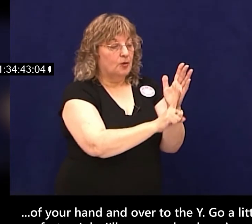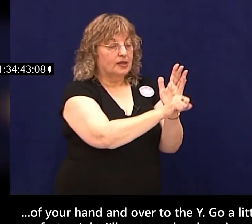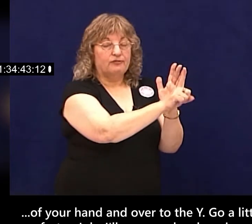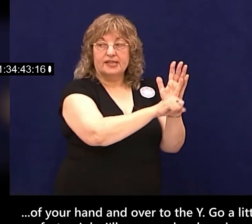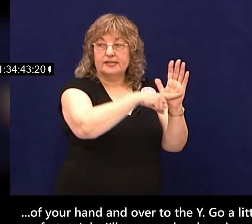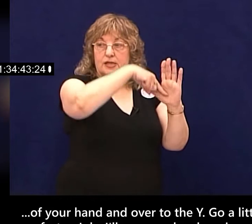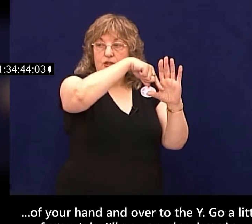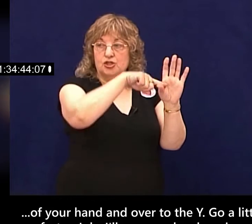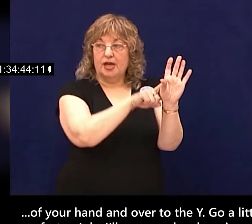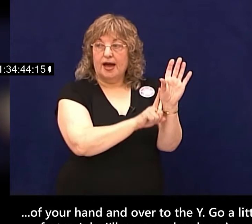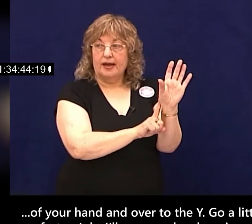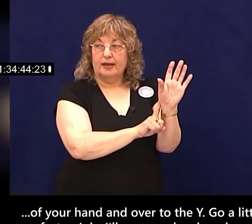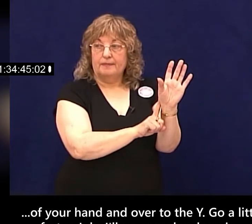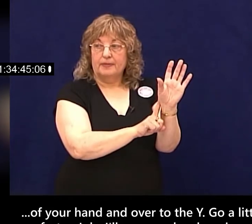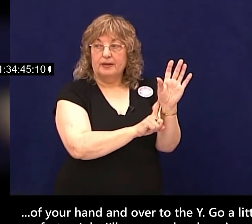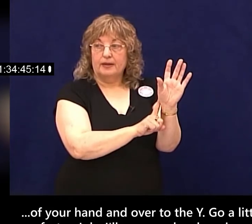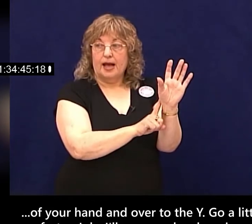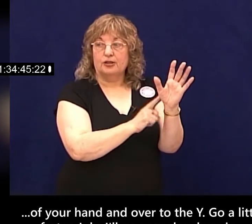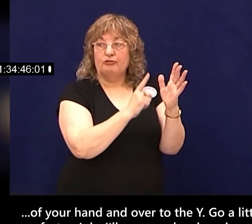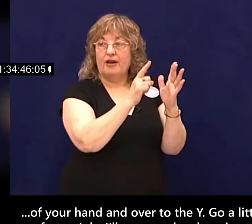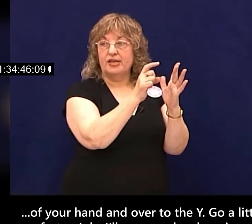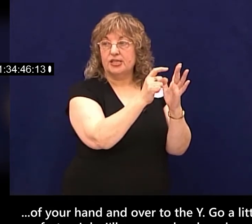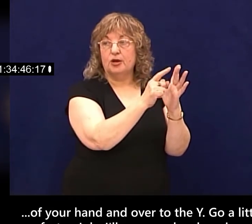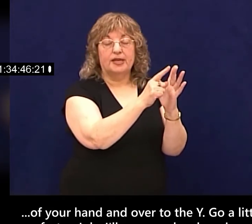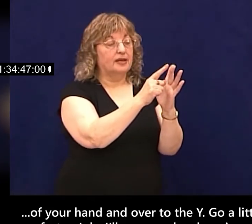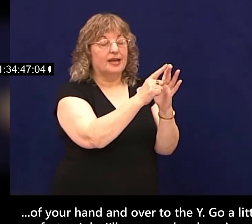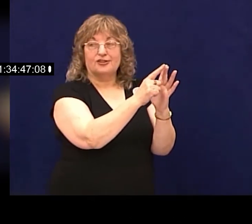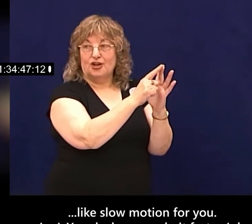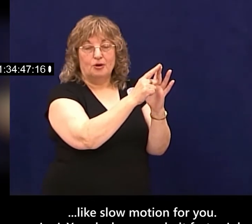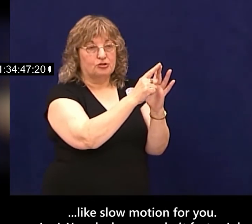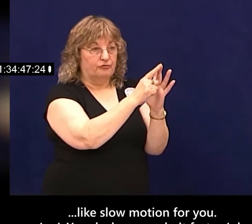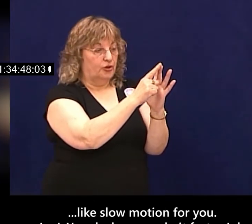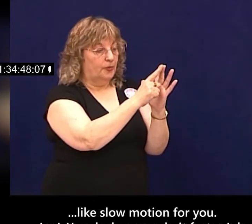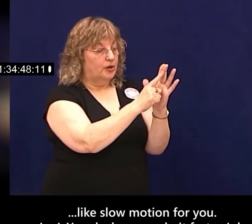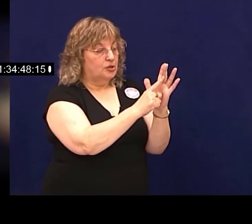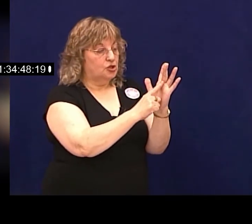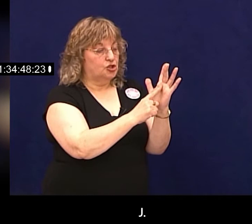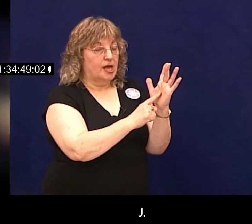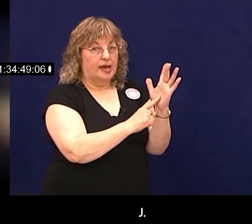little faster. July. I'll go very slow here, like slow motion for you. J,